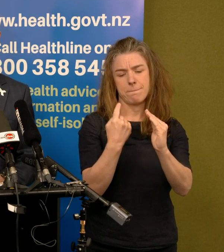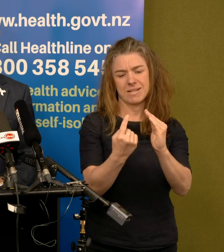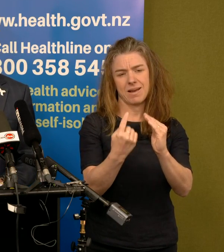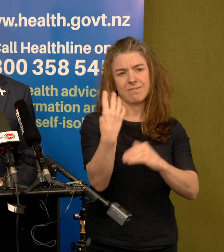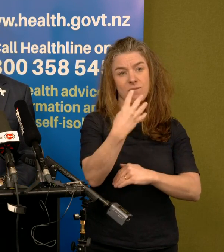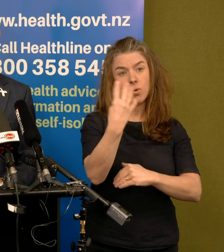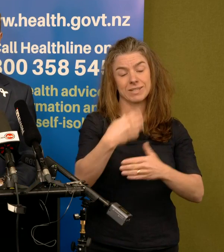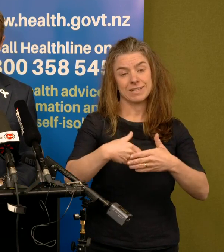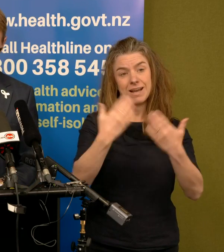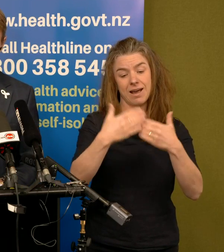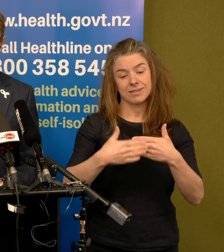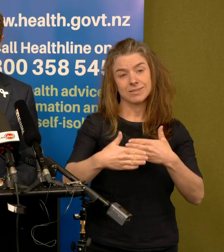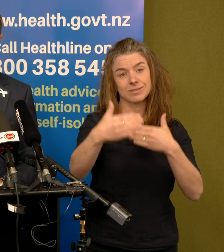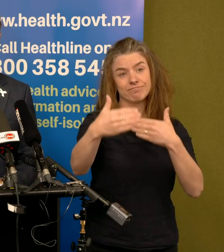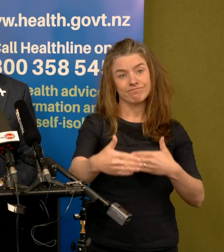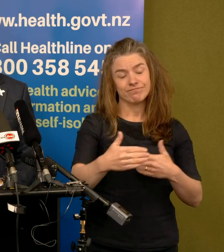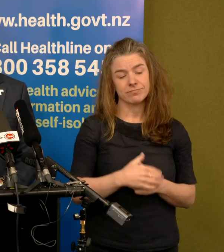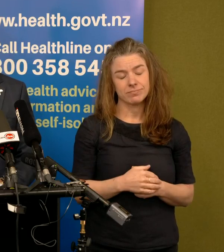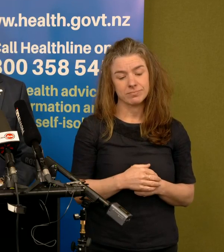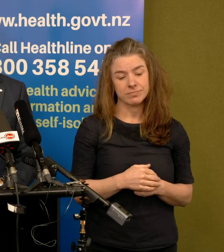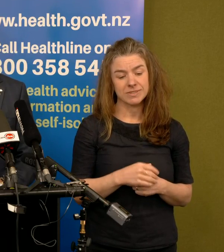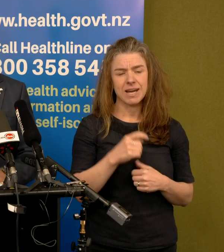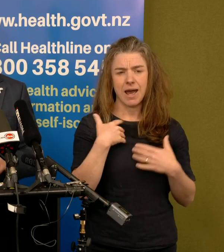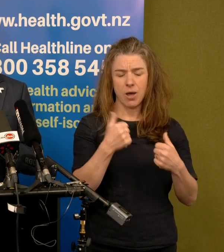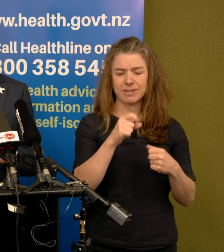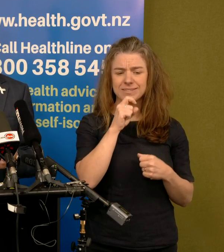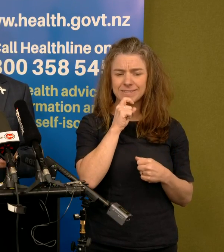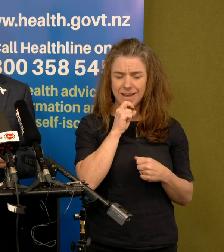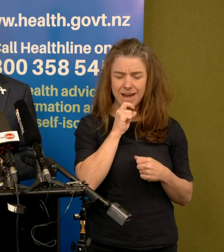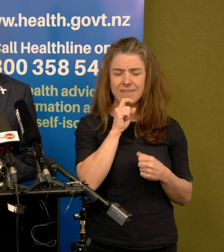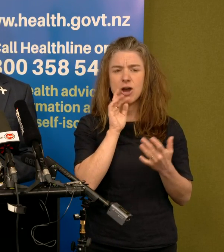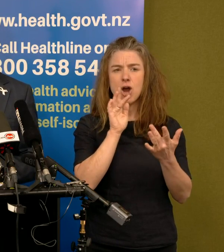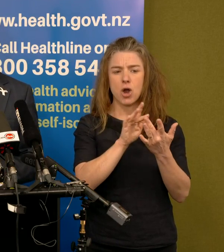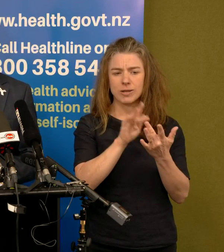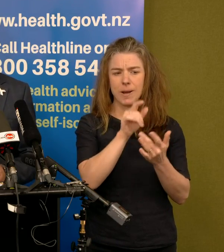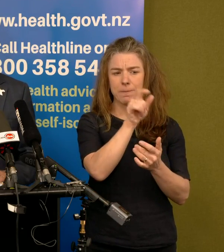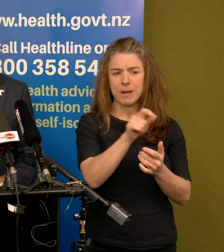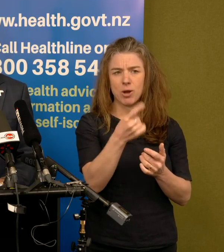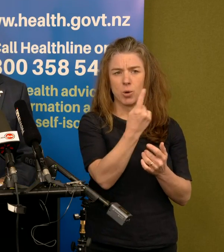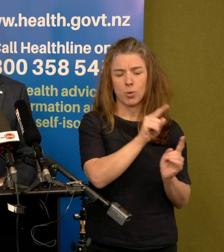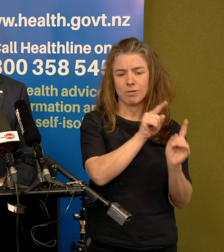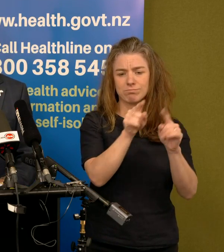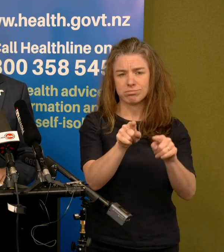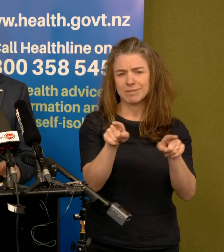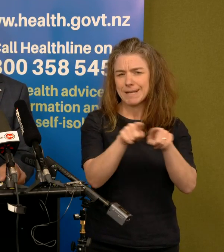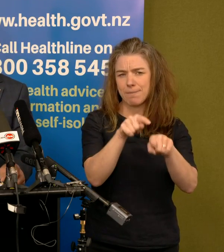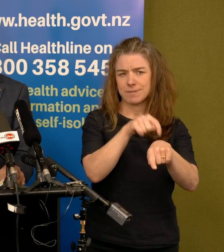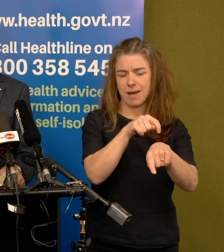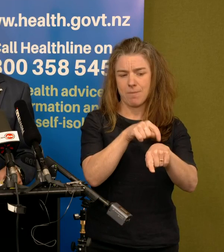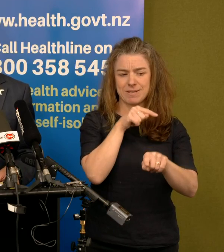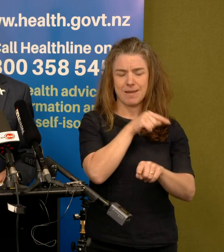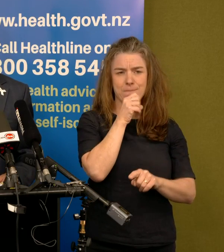health officials are also tracing patients who may have been at the centre at the same time the man was there, as